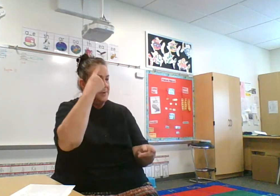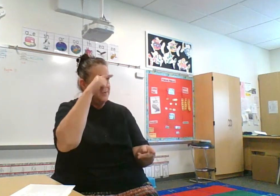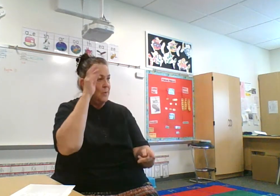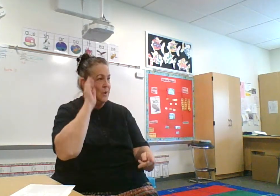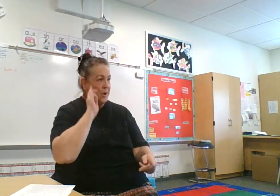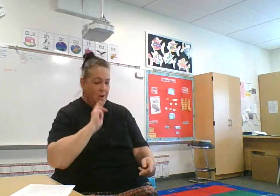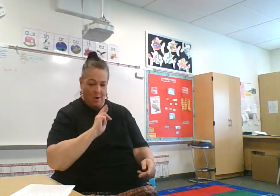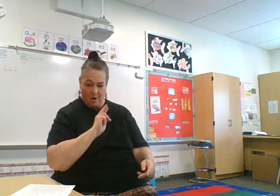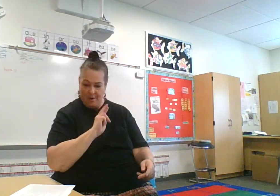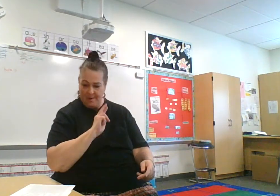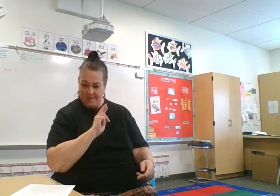for her.